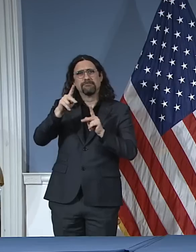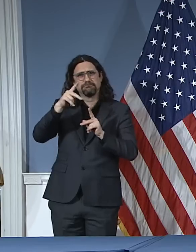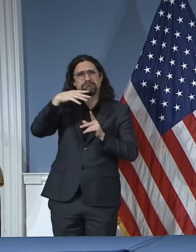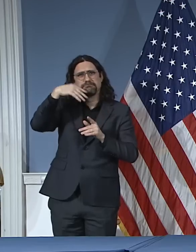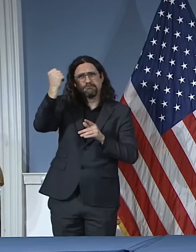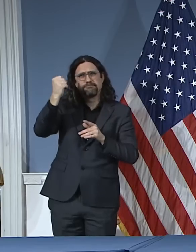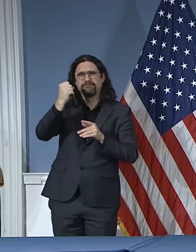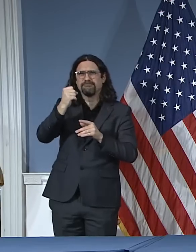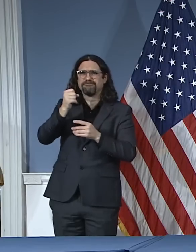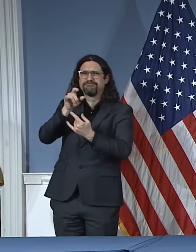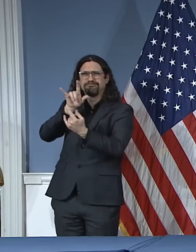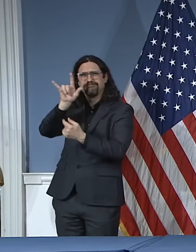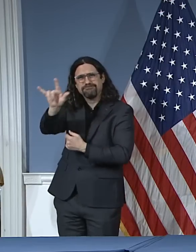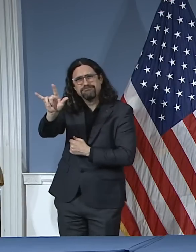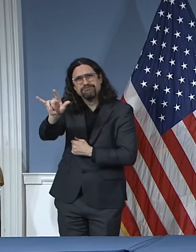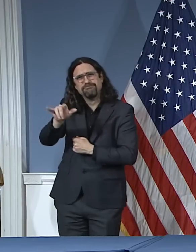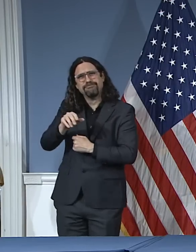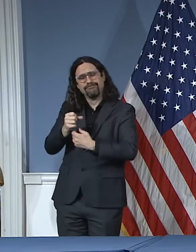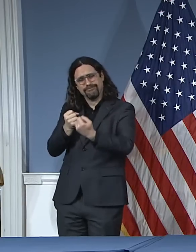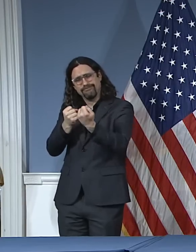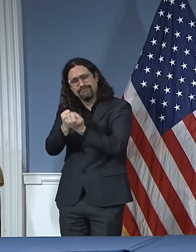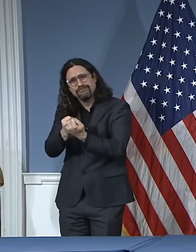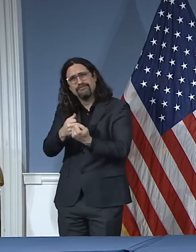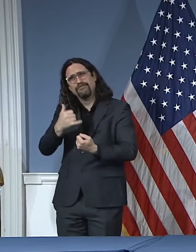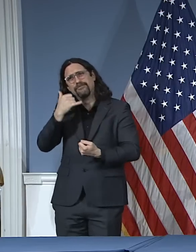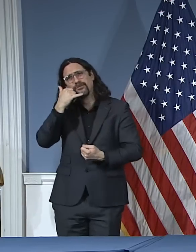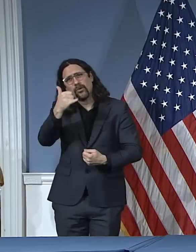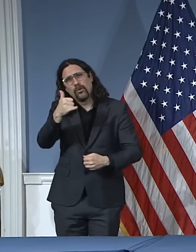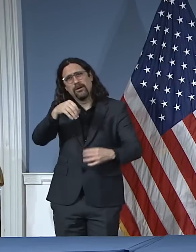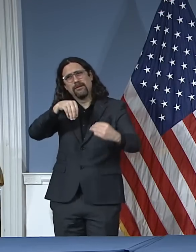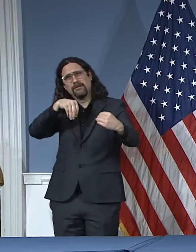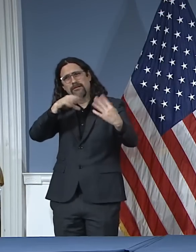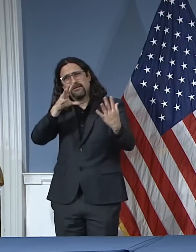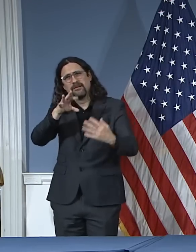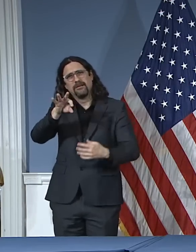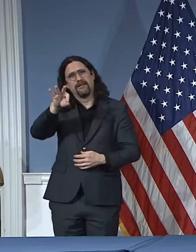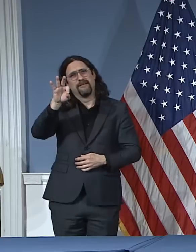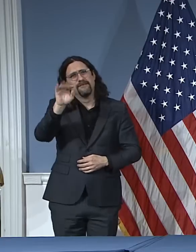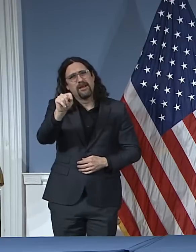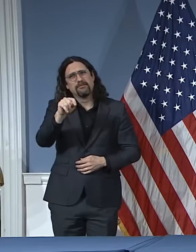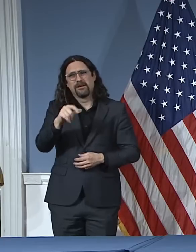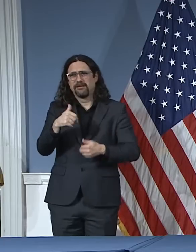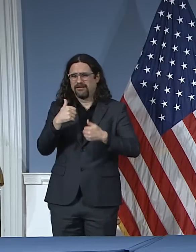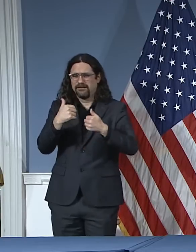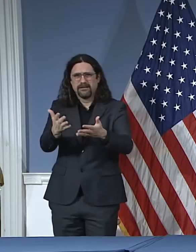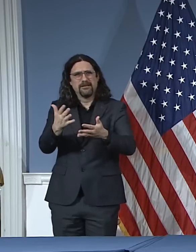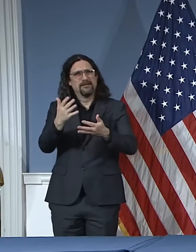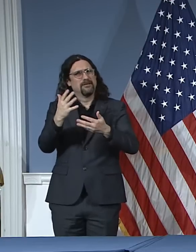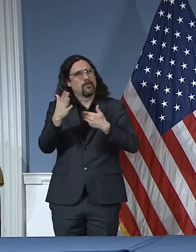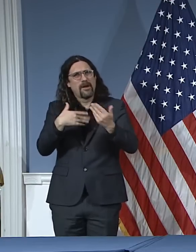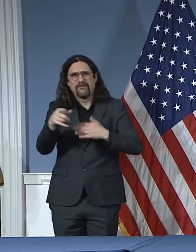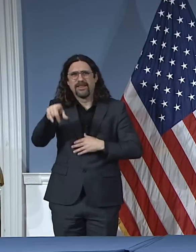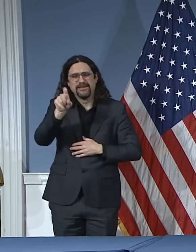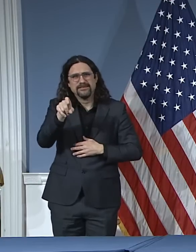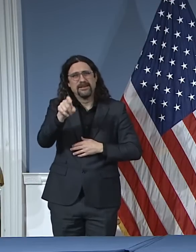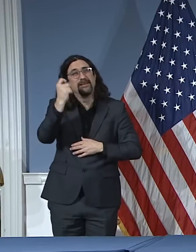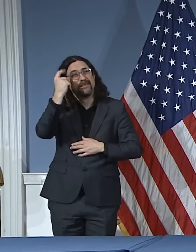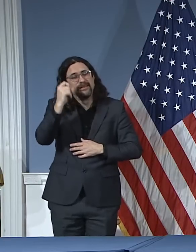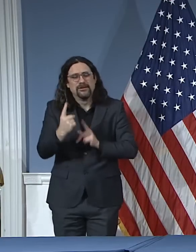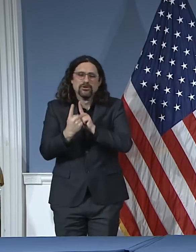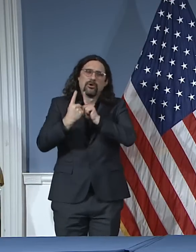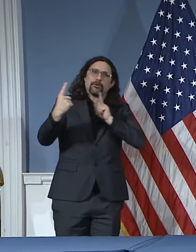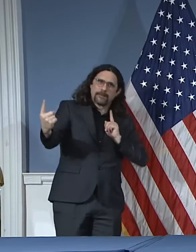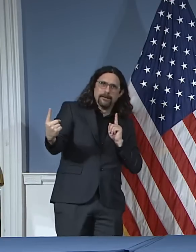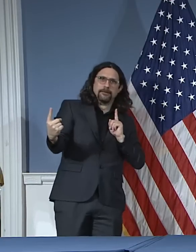your older loved ones, getting them the things they need, but keeping them out of contact with others to the maximum extent possible to protect them. That's